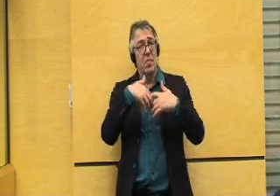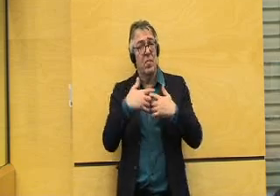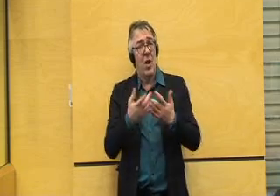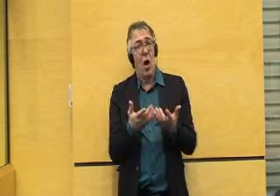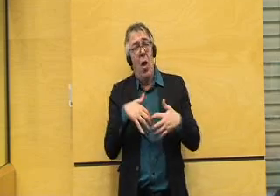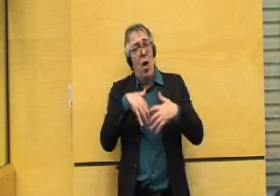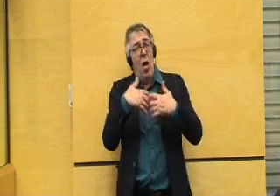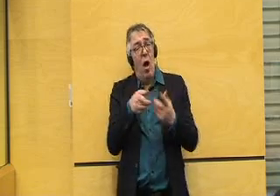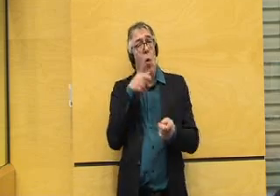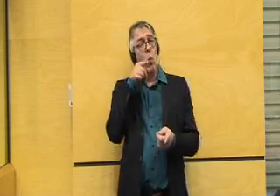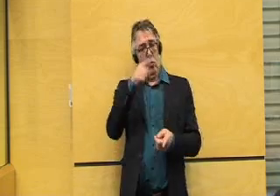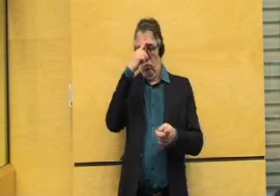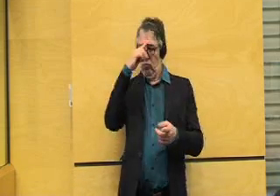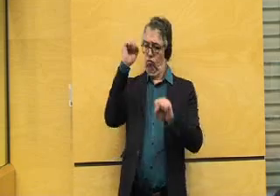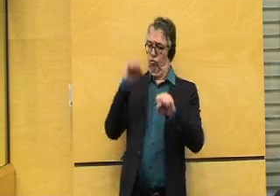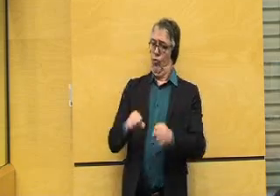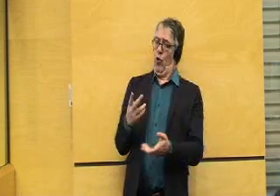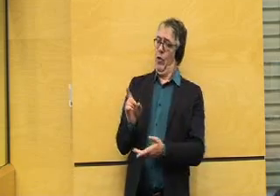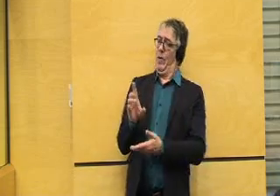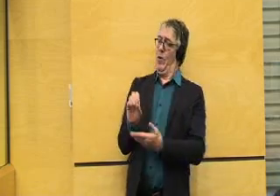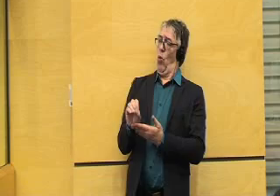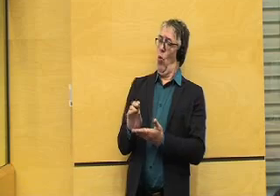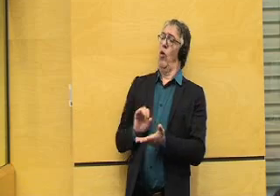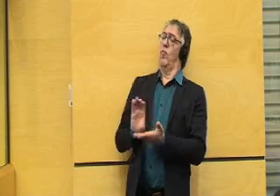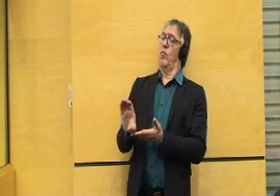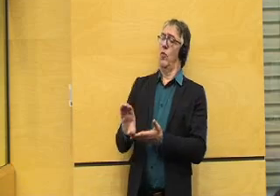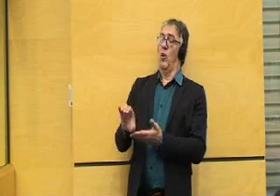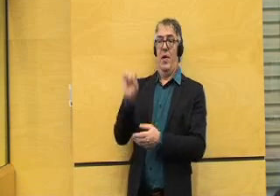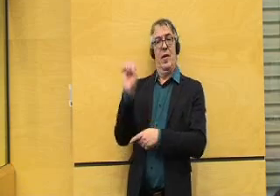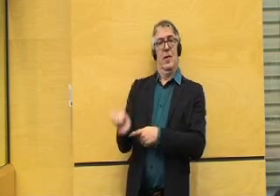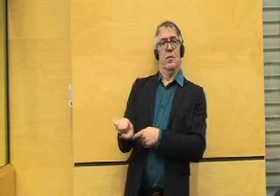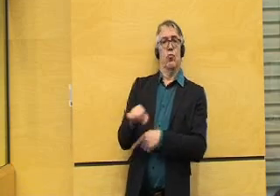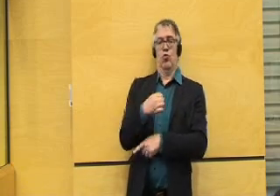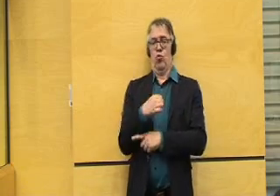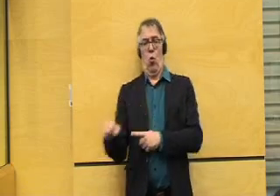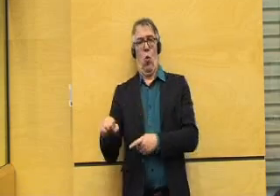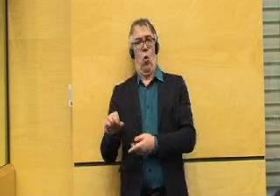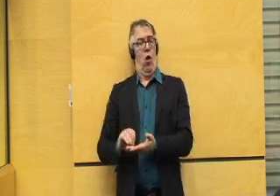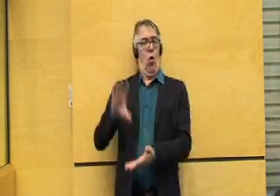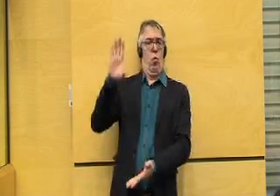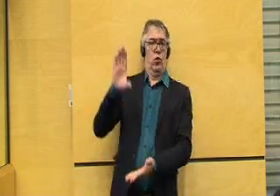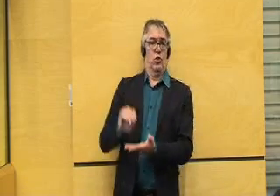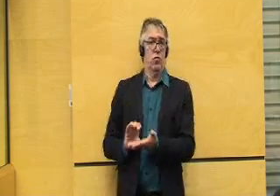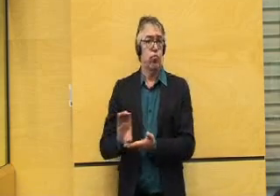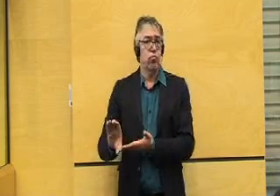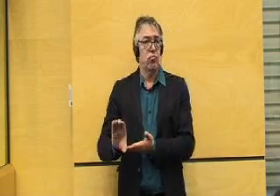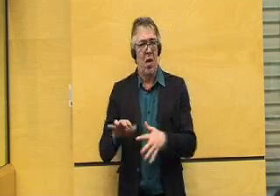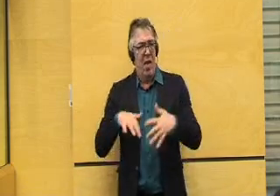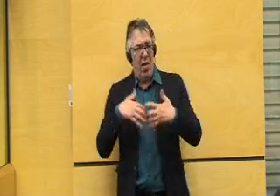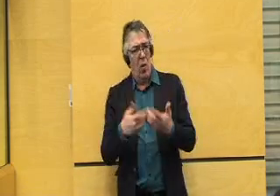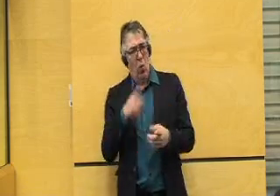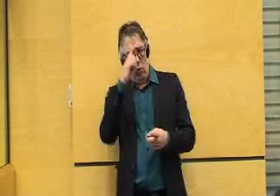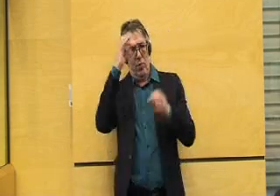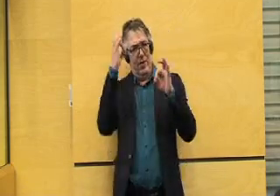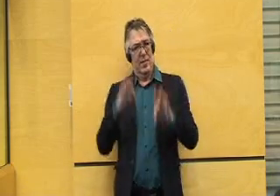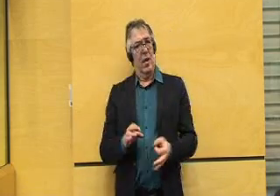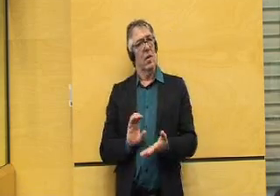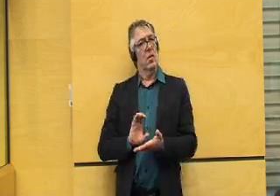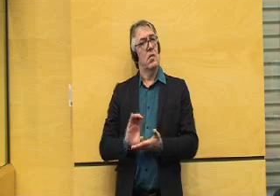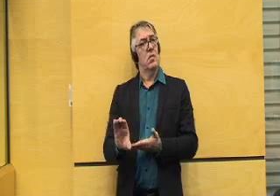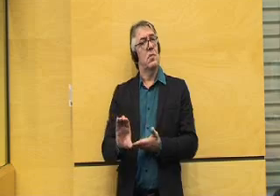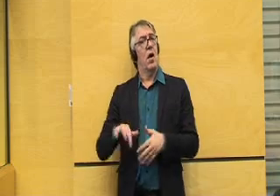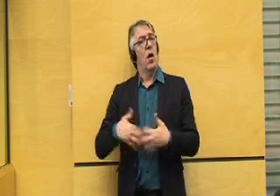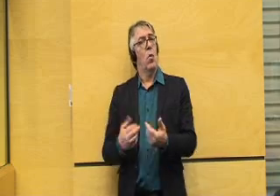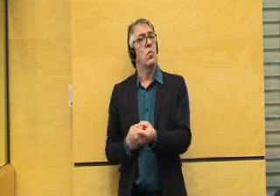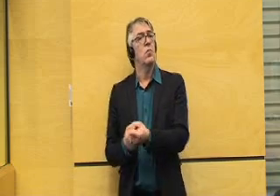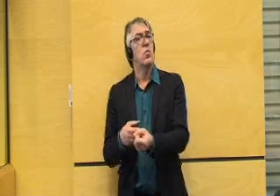included, are for funding DPOs in the State Party. In relation to the accessibility, please provide